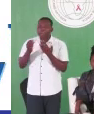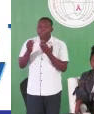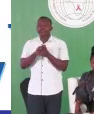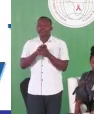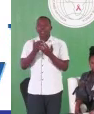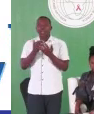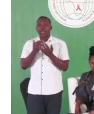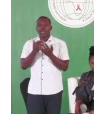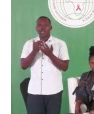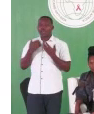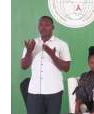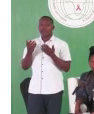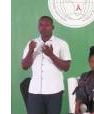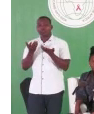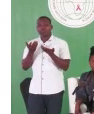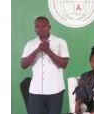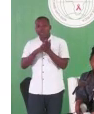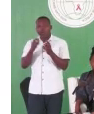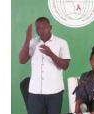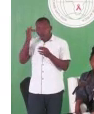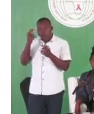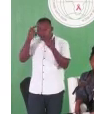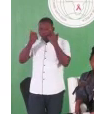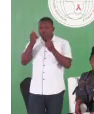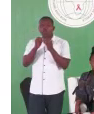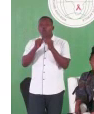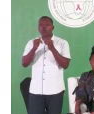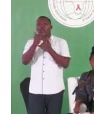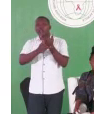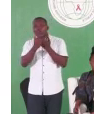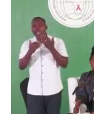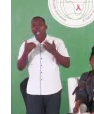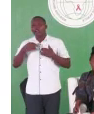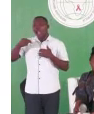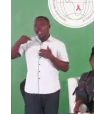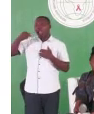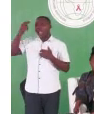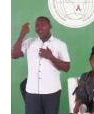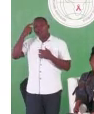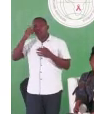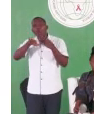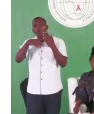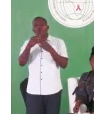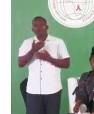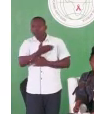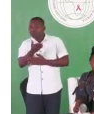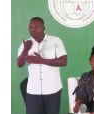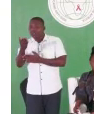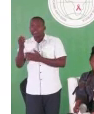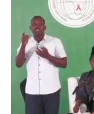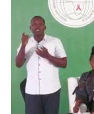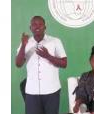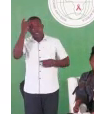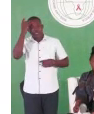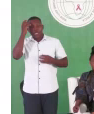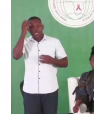background prevalence of HIV, syphilis, and hepatitis B that it's almost impossible for them to